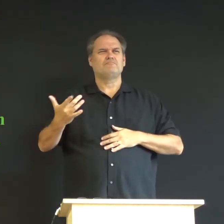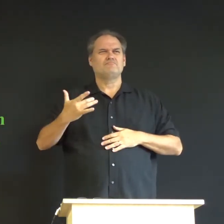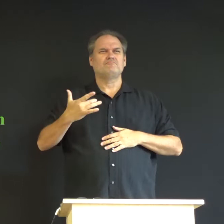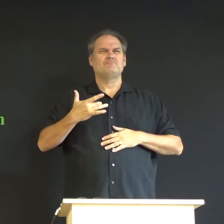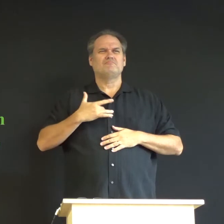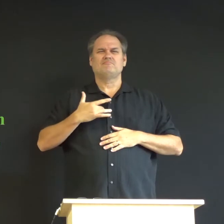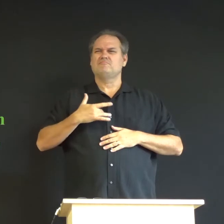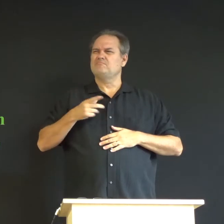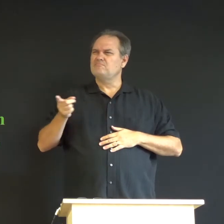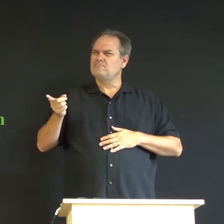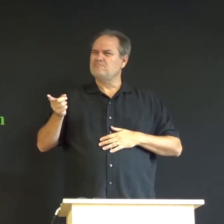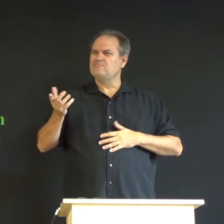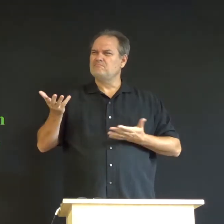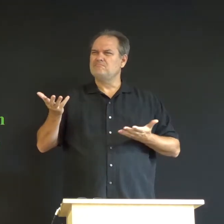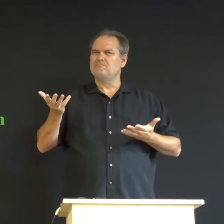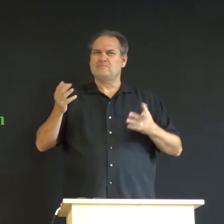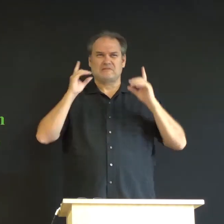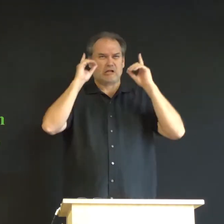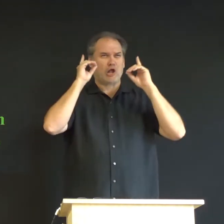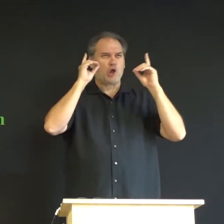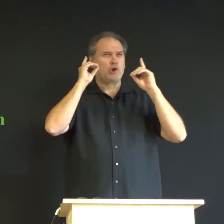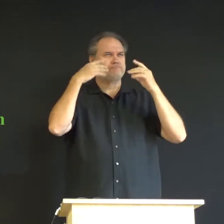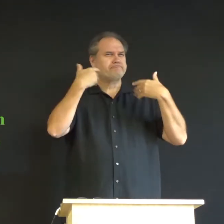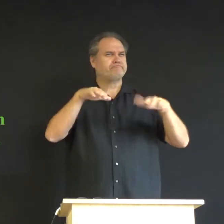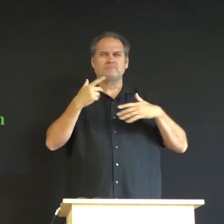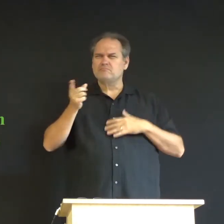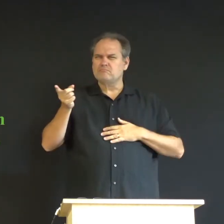They had good doctrine, but there seemed to be a conflict.